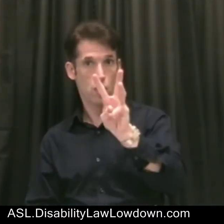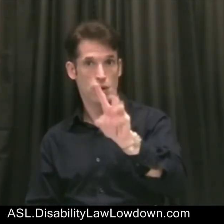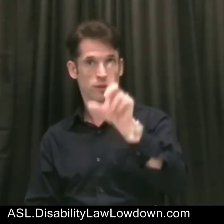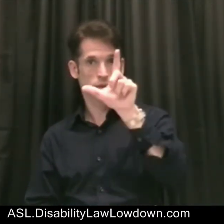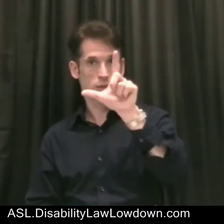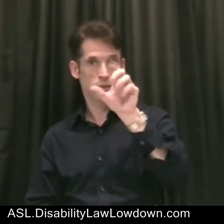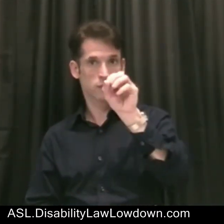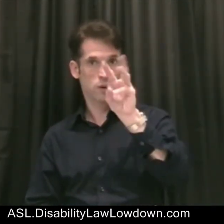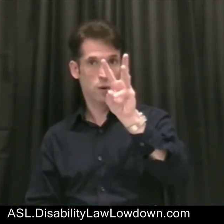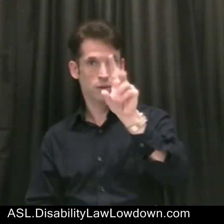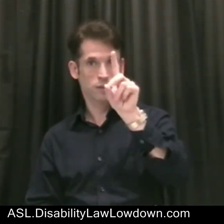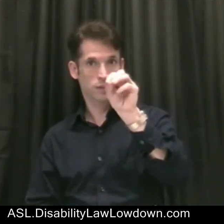asl.disabilitylawlowdown.com.